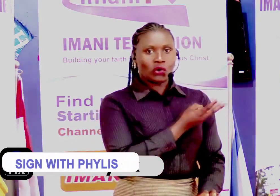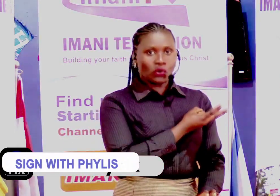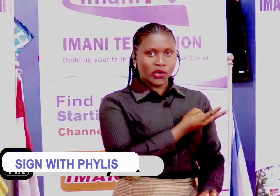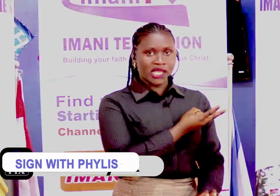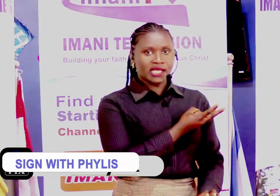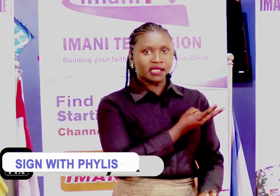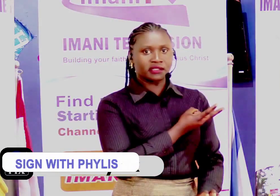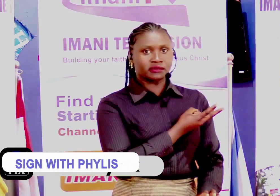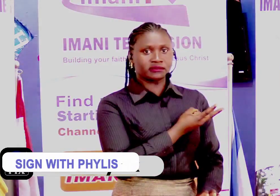we